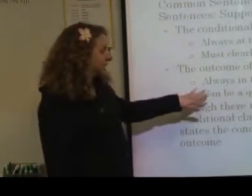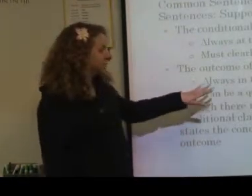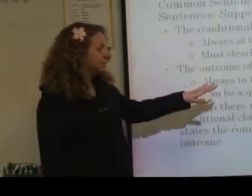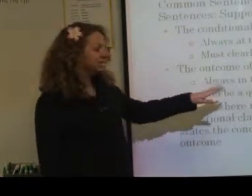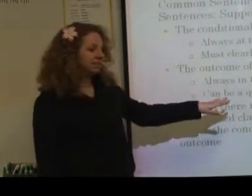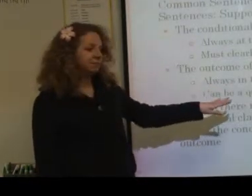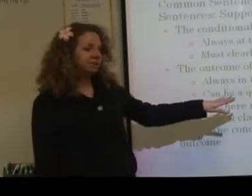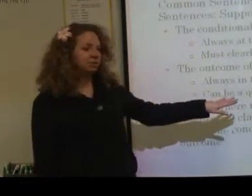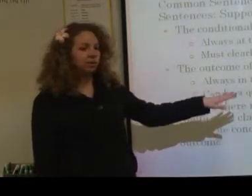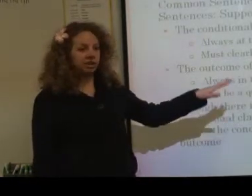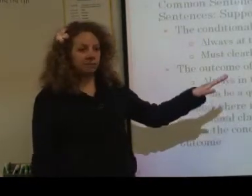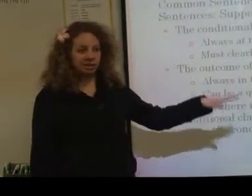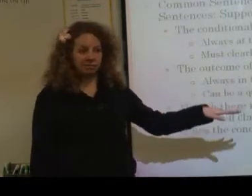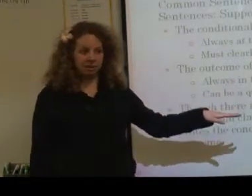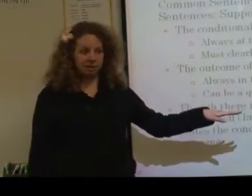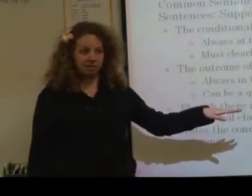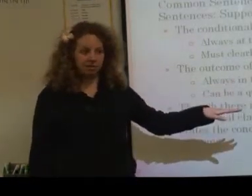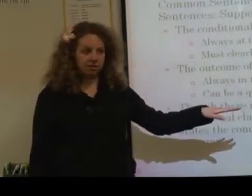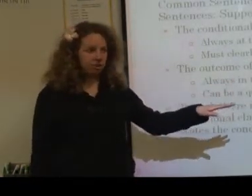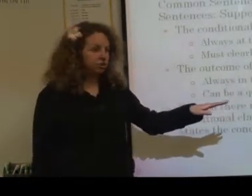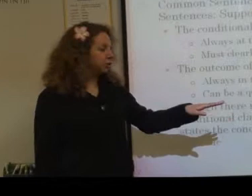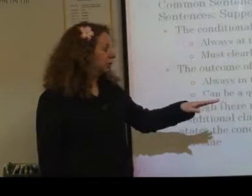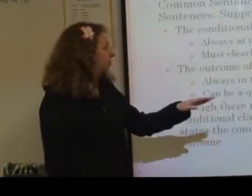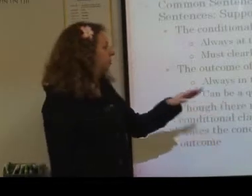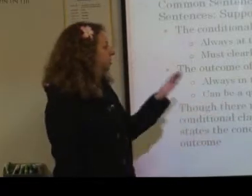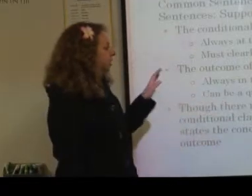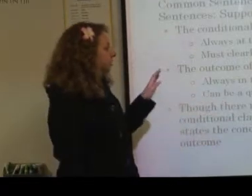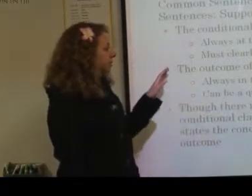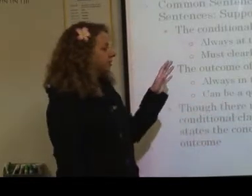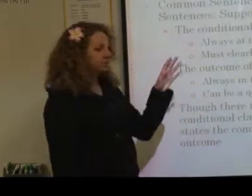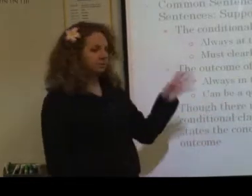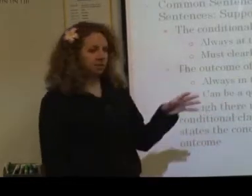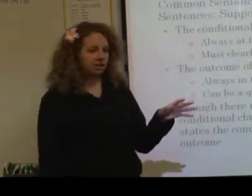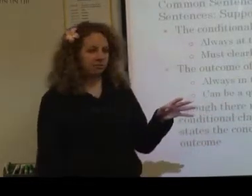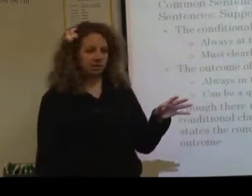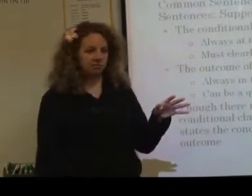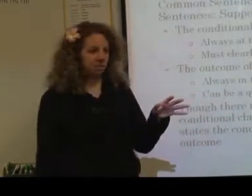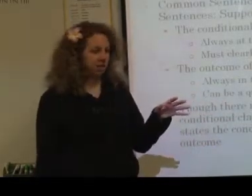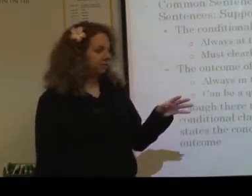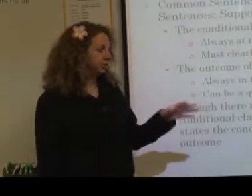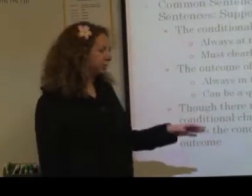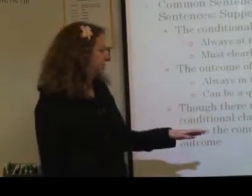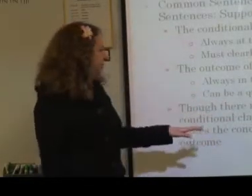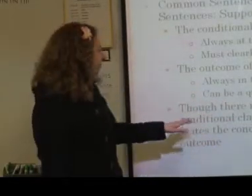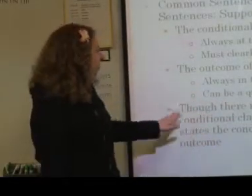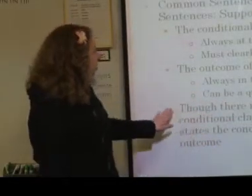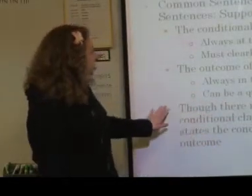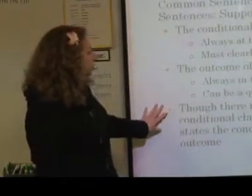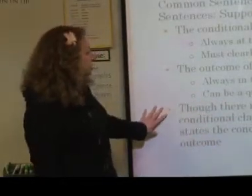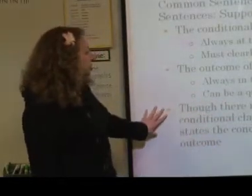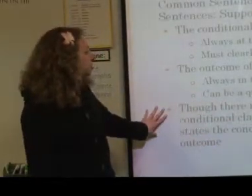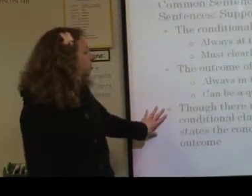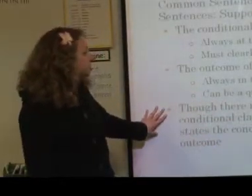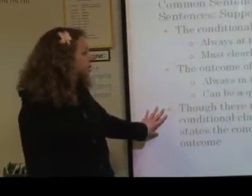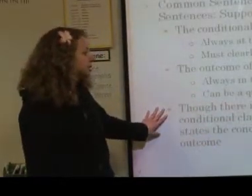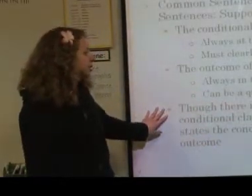can be a statement, or it can be a command. So the second part of the statement can be any of those three. So though there is flexibility